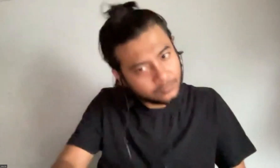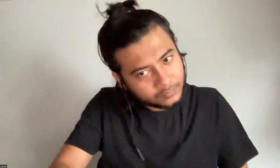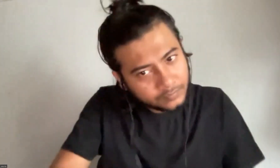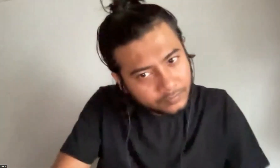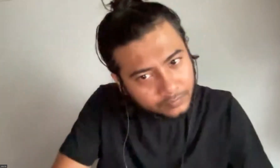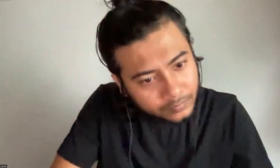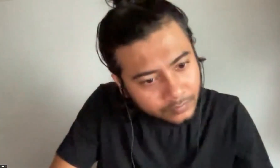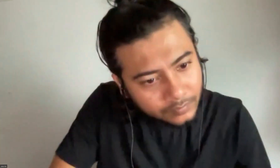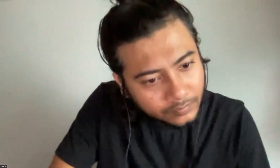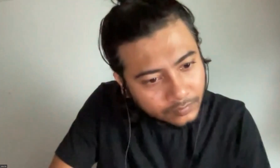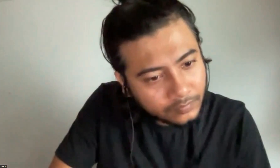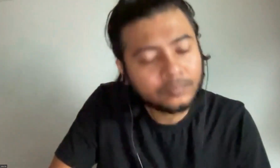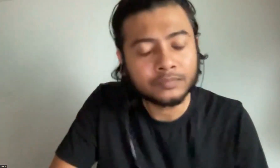Okay, fine. Thank you.